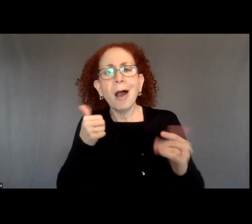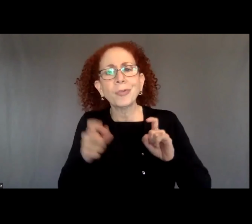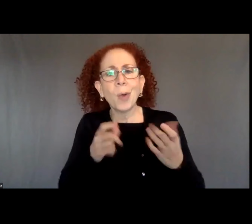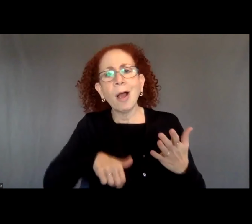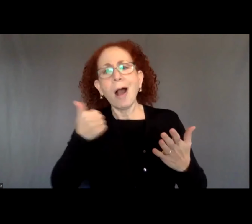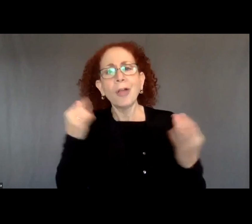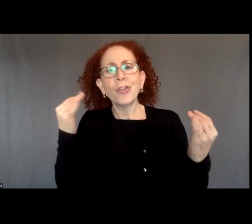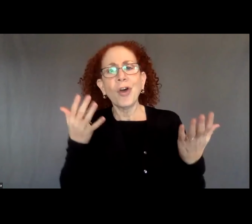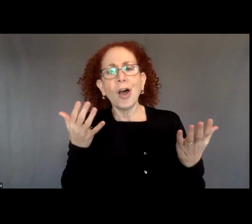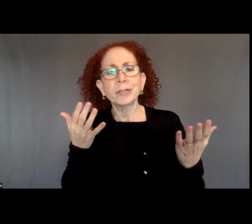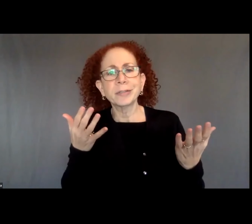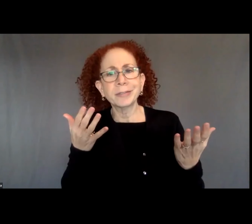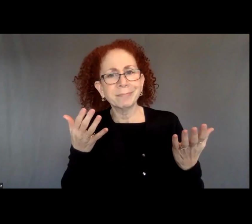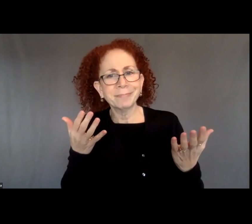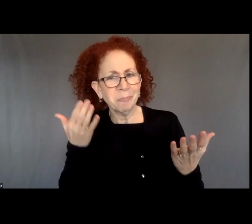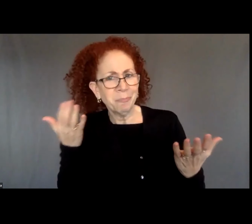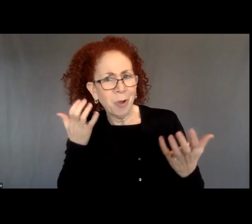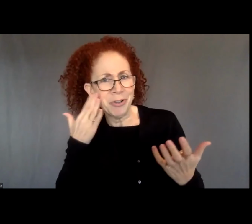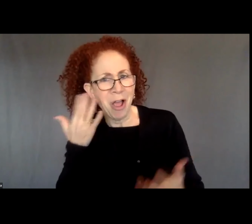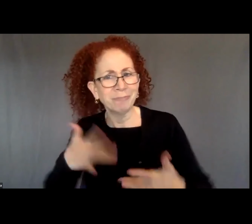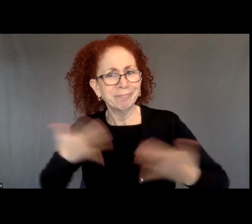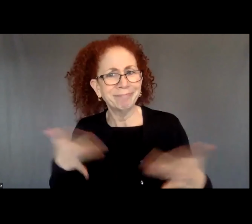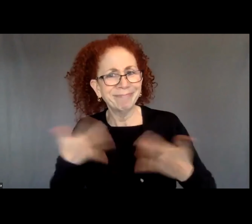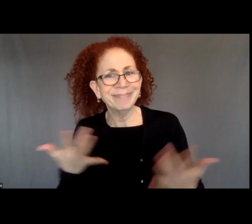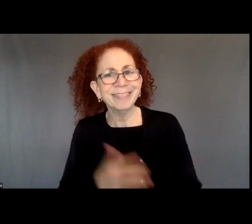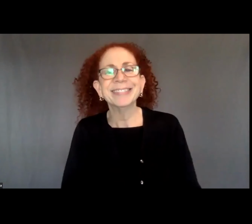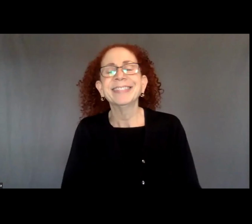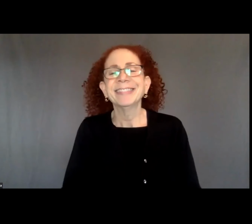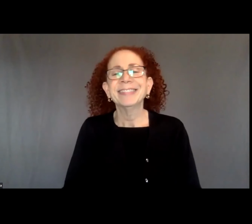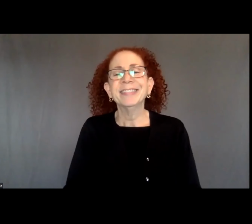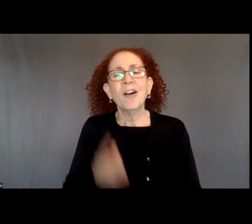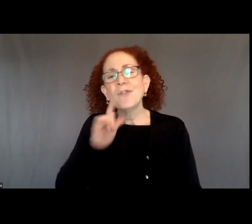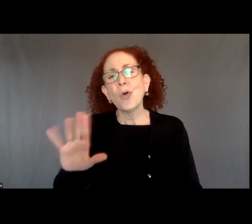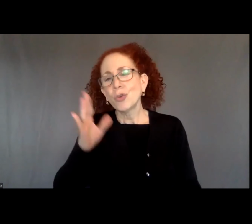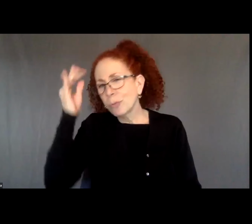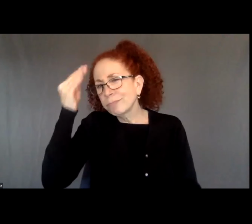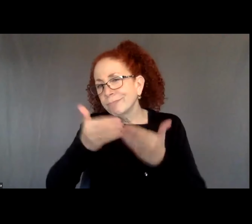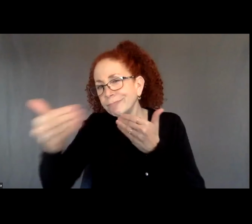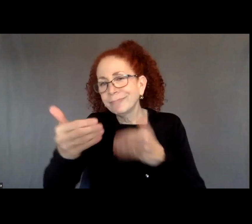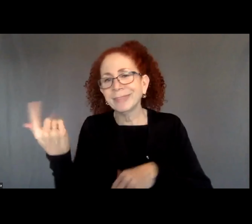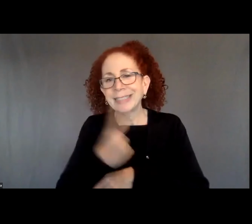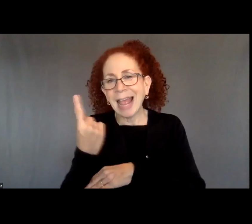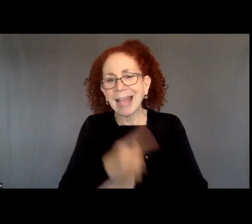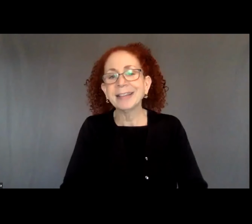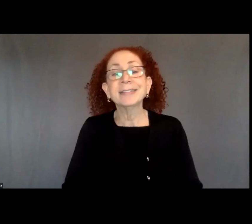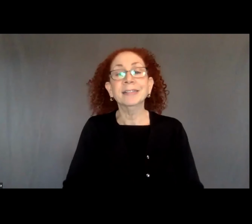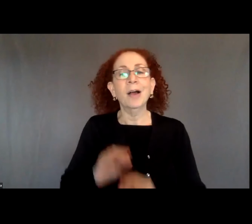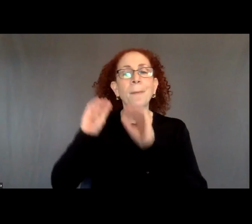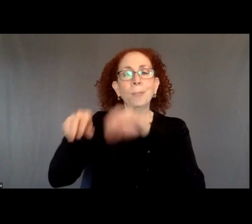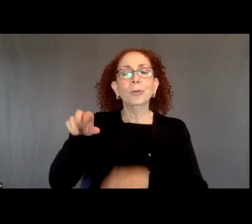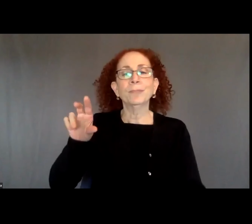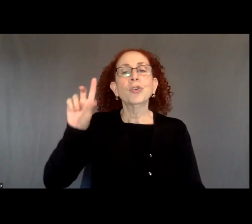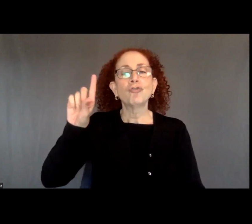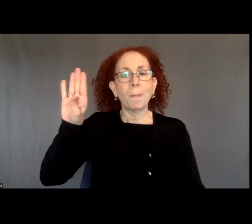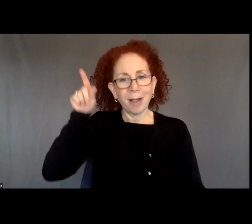some thoughts, just to give us a few things to think about going into the start of the day. That is in our Dropbox as well, and